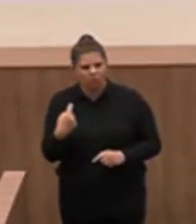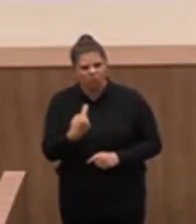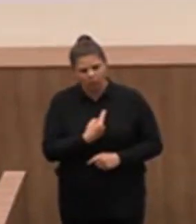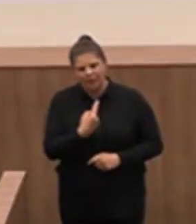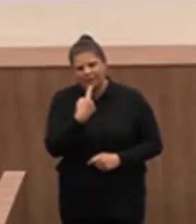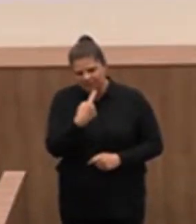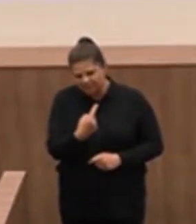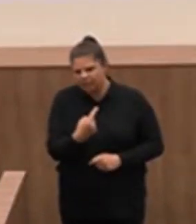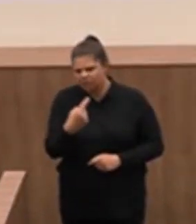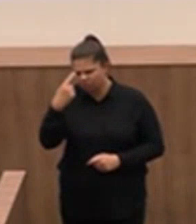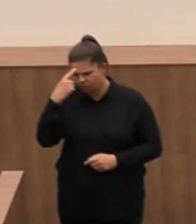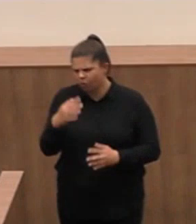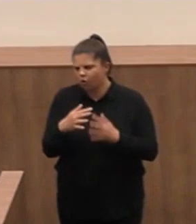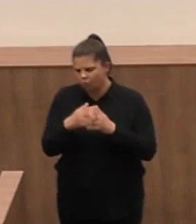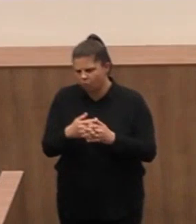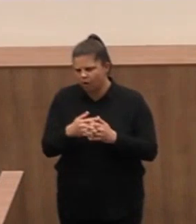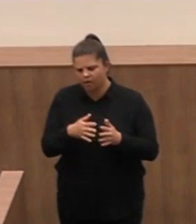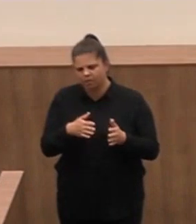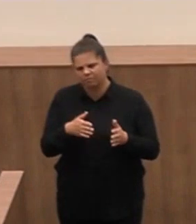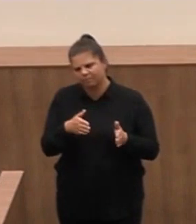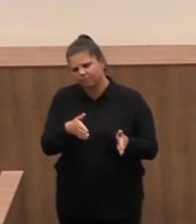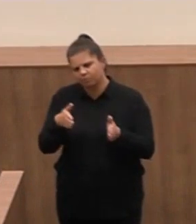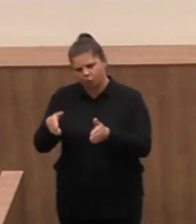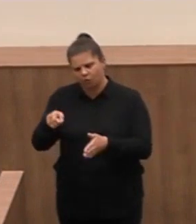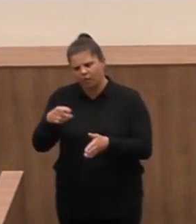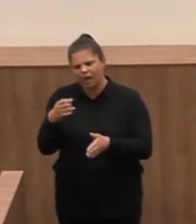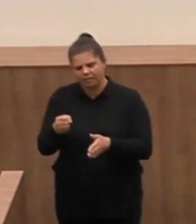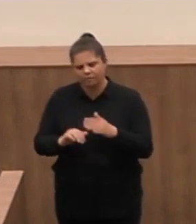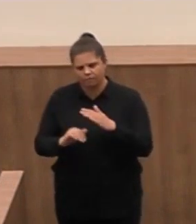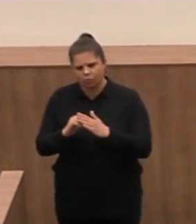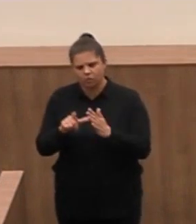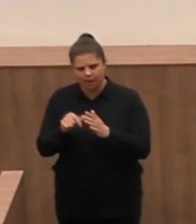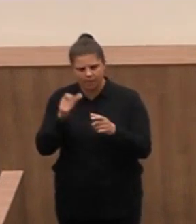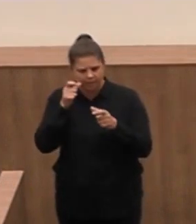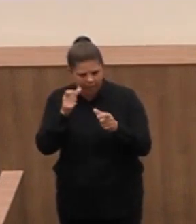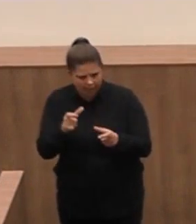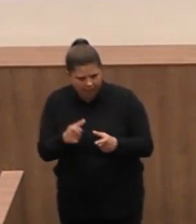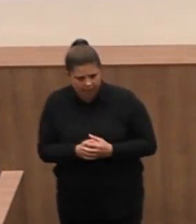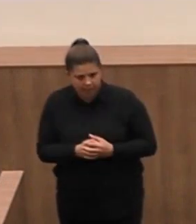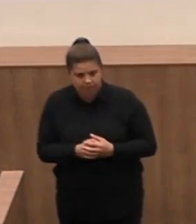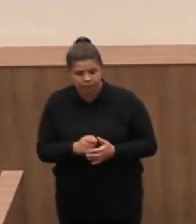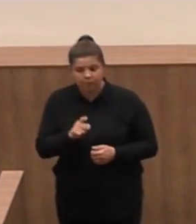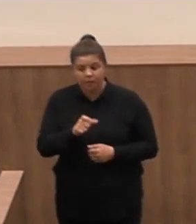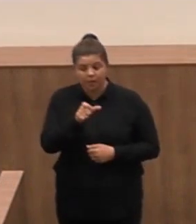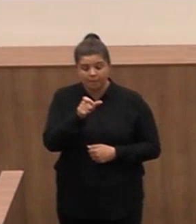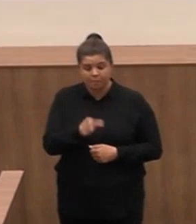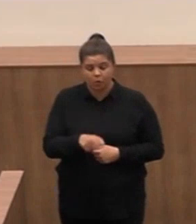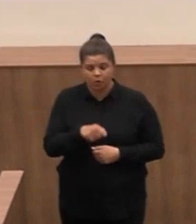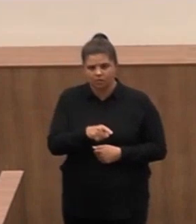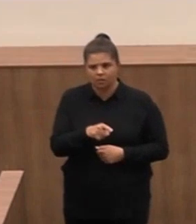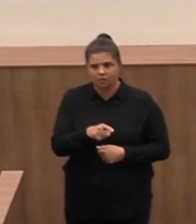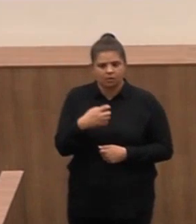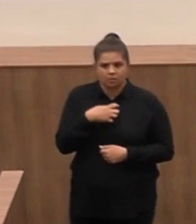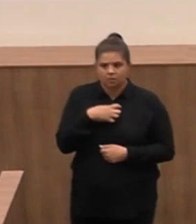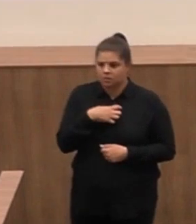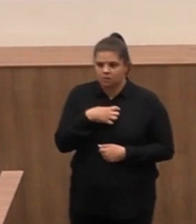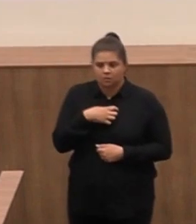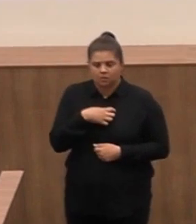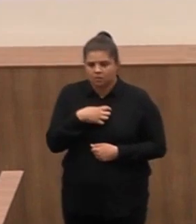transitioning into care. But listening to the person, the patient that we were looking after, actually, their biggest fear was